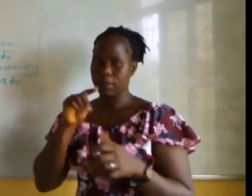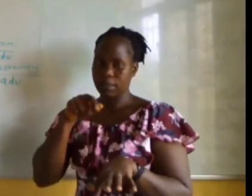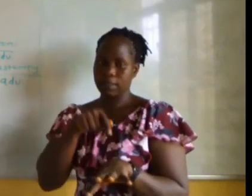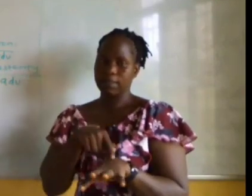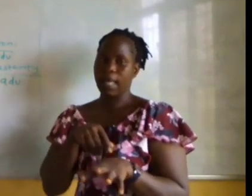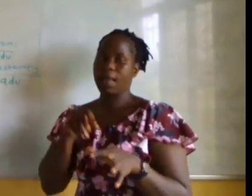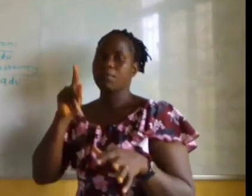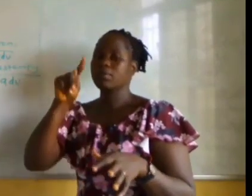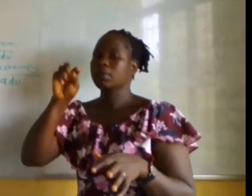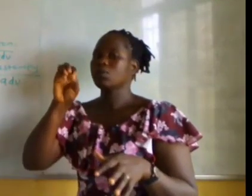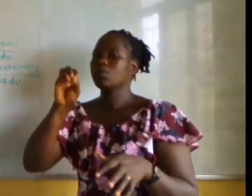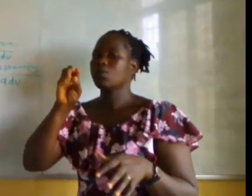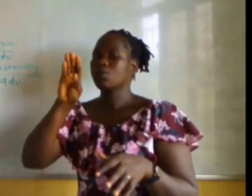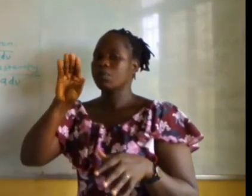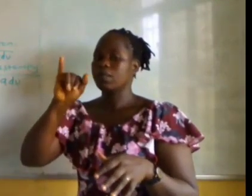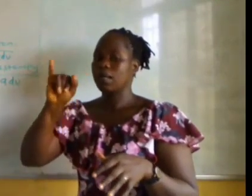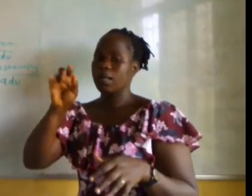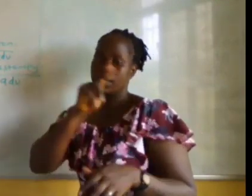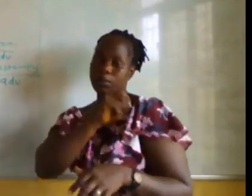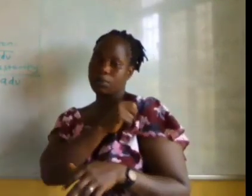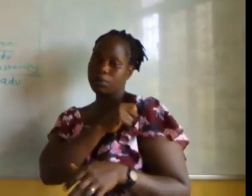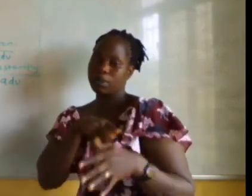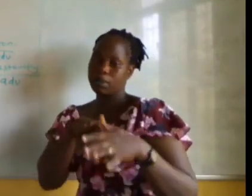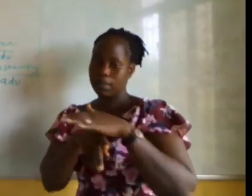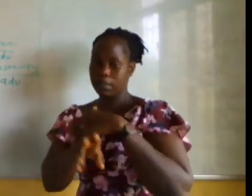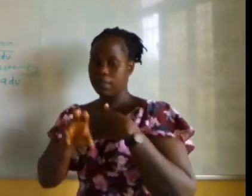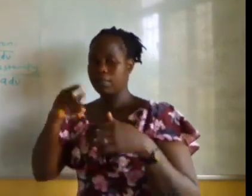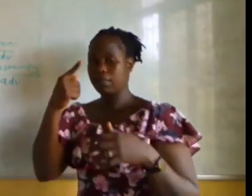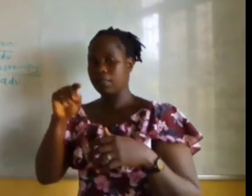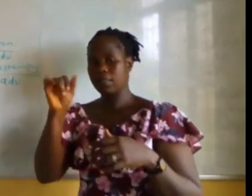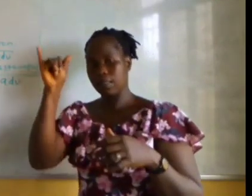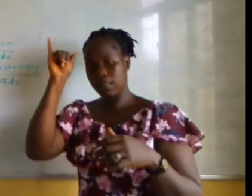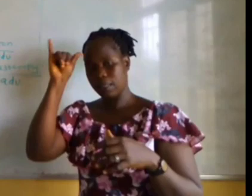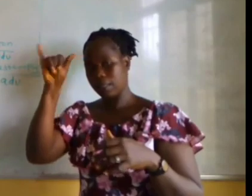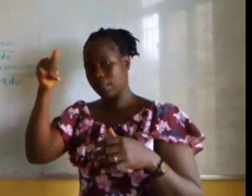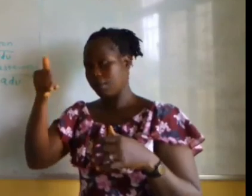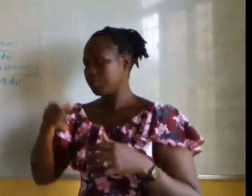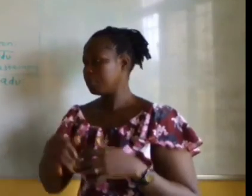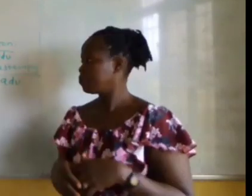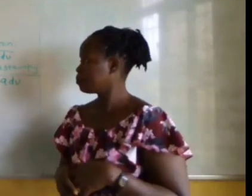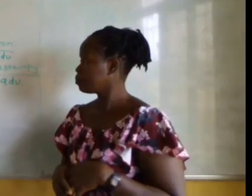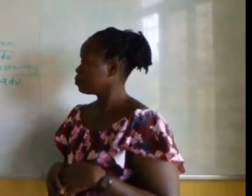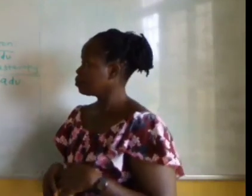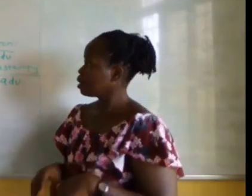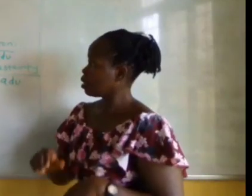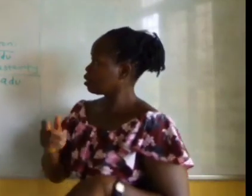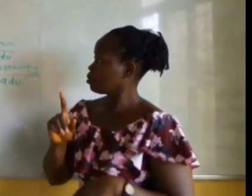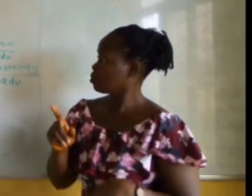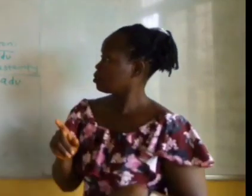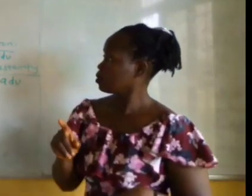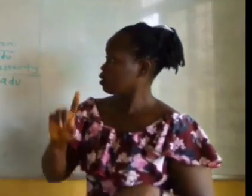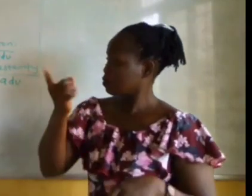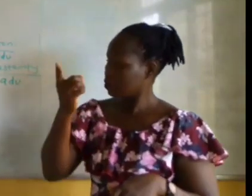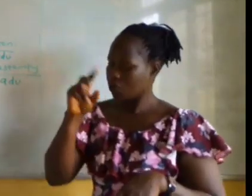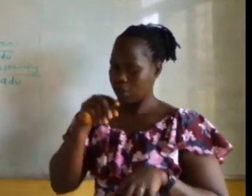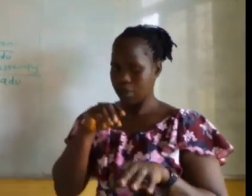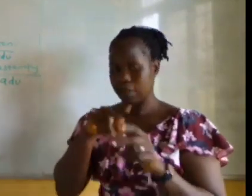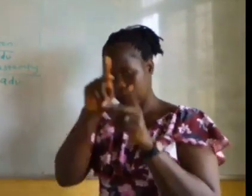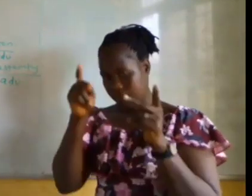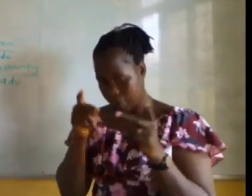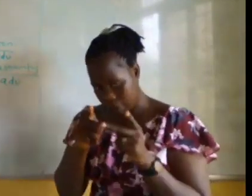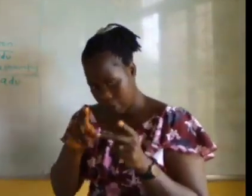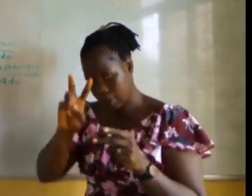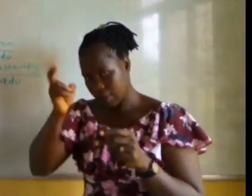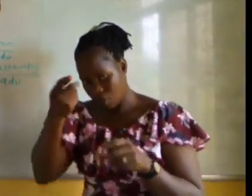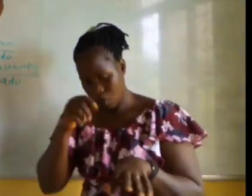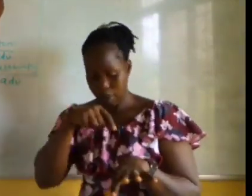Toby killed a cow. I hope you are following me. The second one is time. The first one is place. That is,